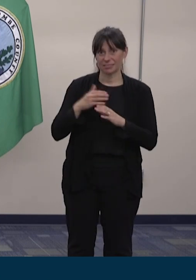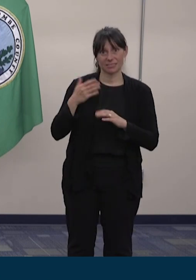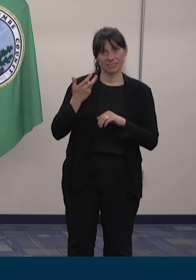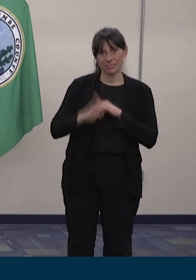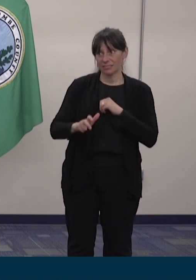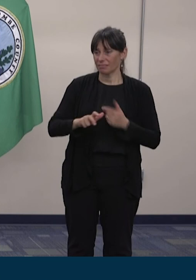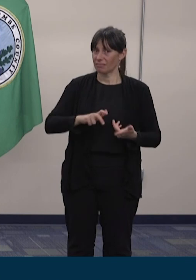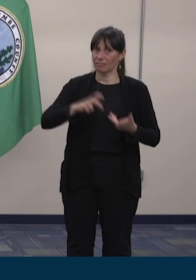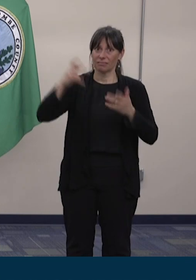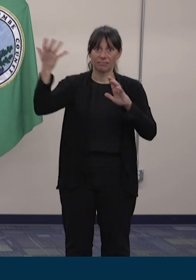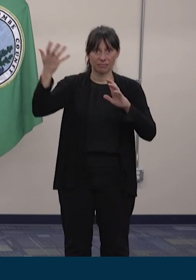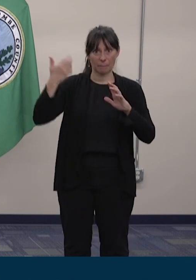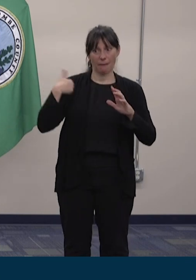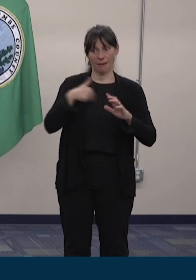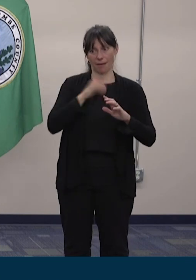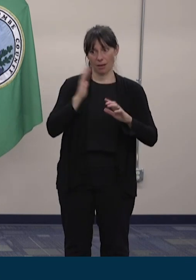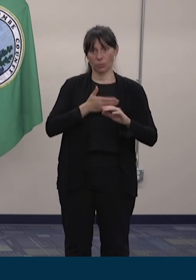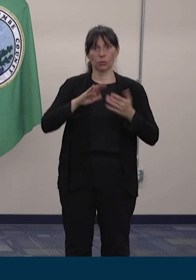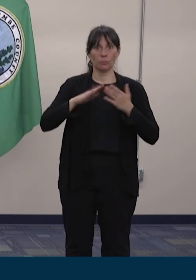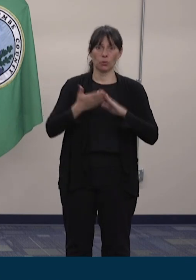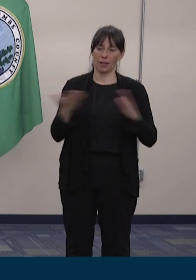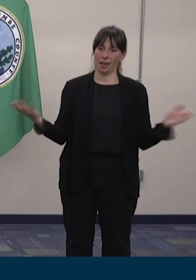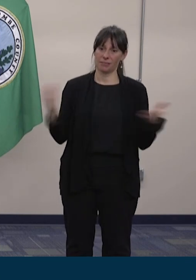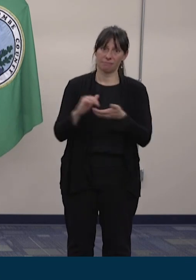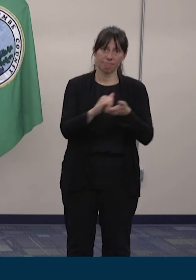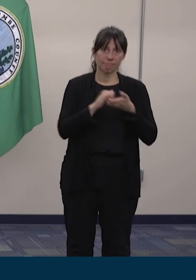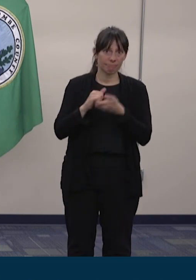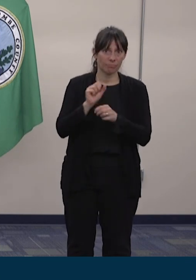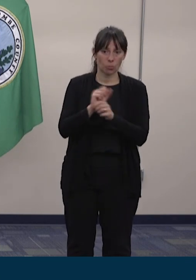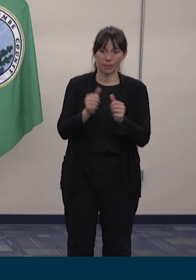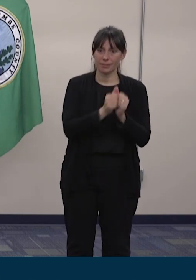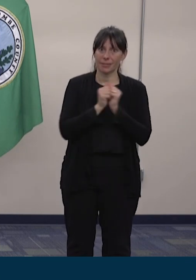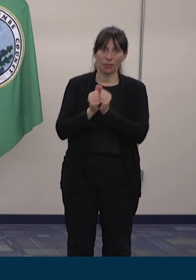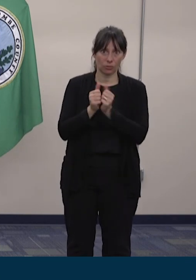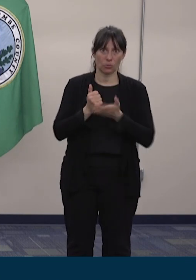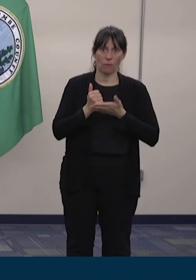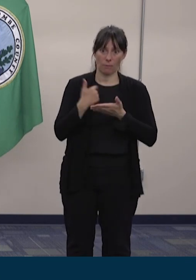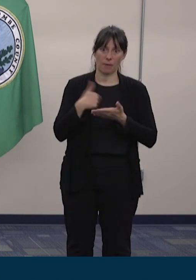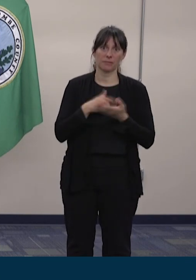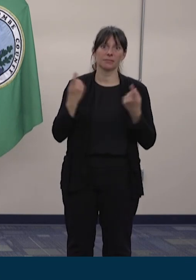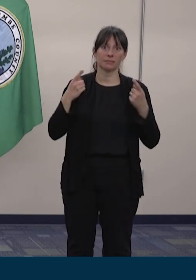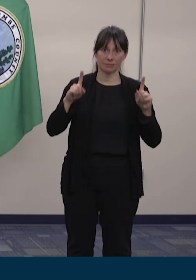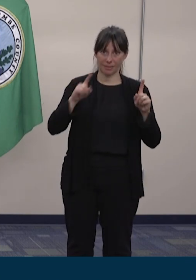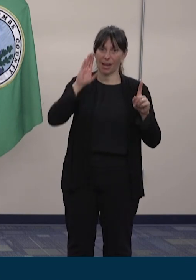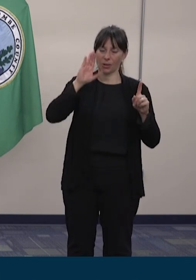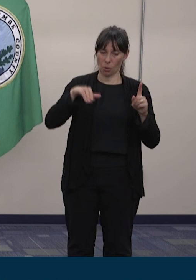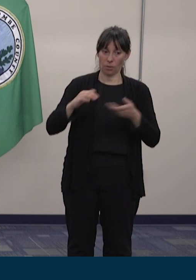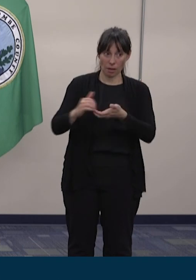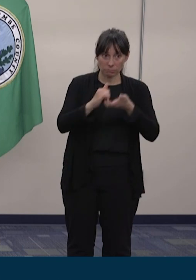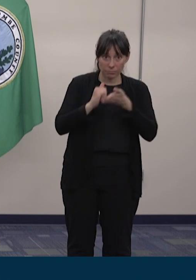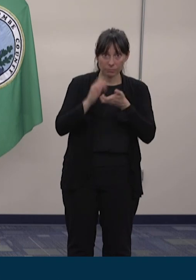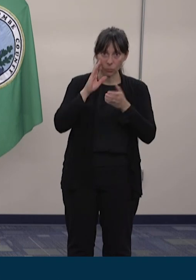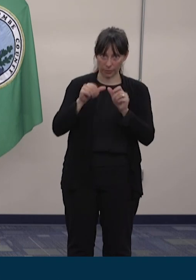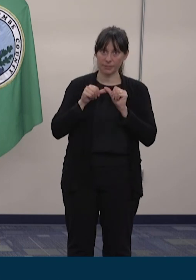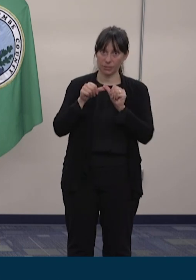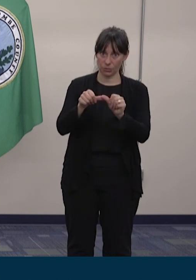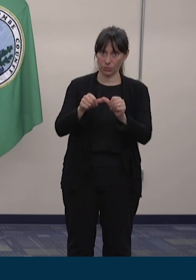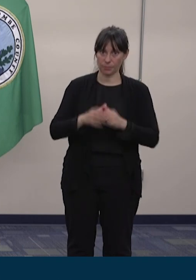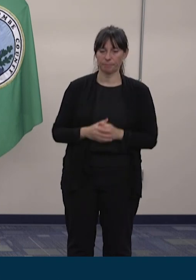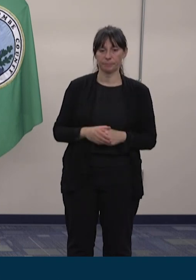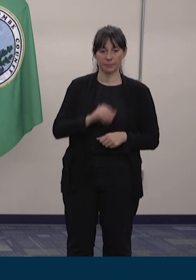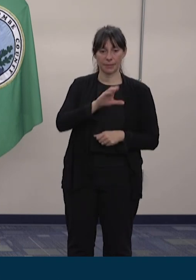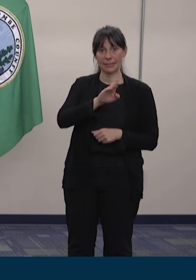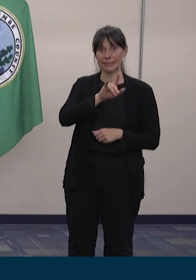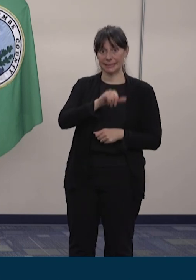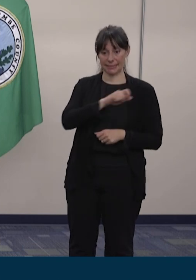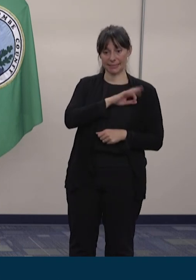de una I have manera no sin doubt that this will precedentes e continue as we move innovativa y forward. yo sé que esto va a continuar City según staff seguimos is working adelante. closely with Los Buncombe